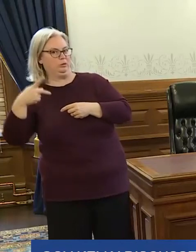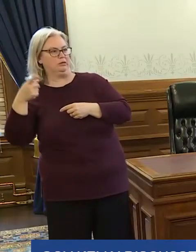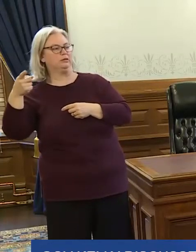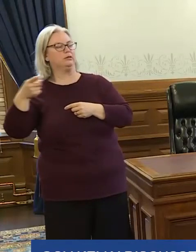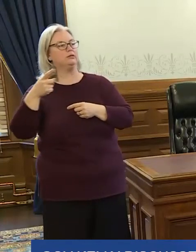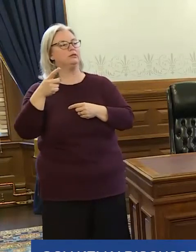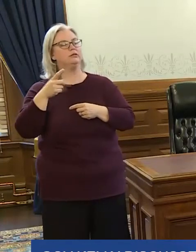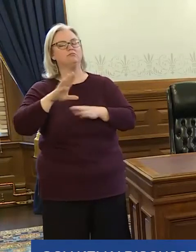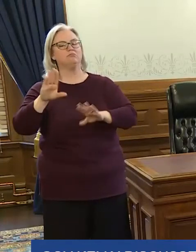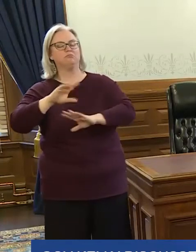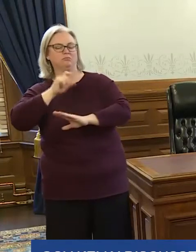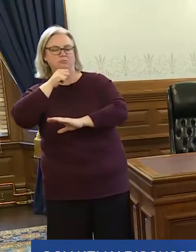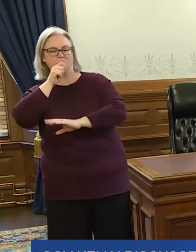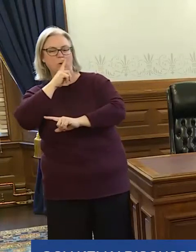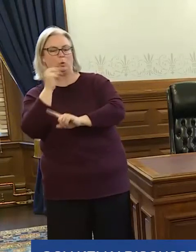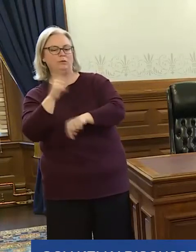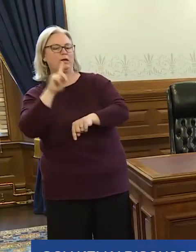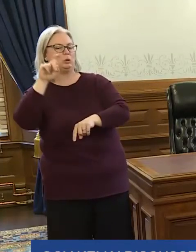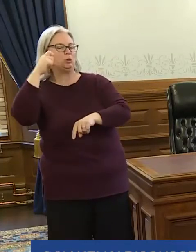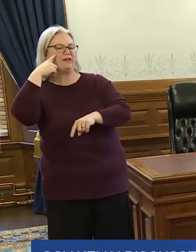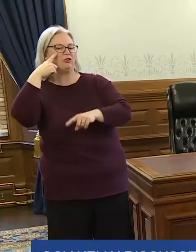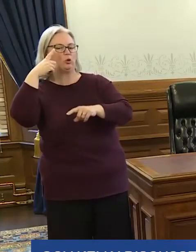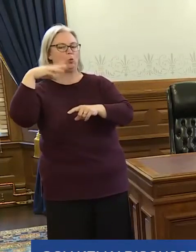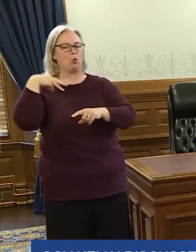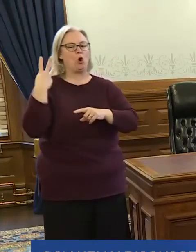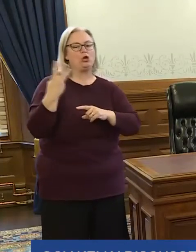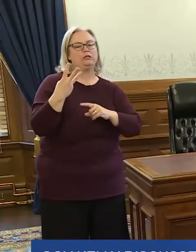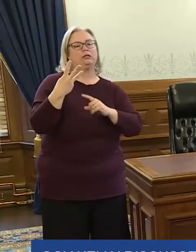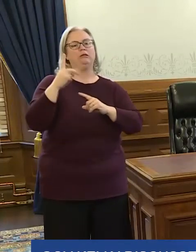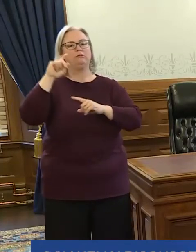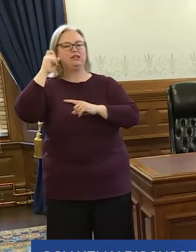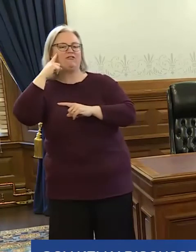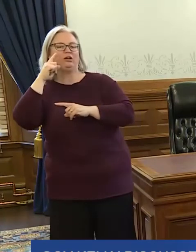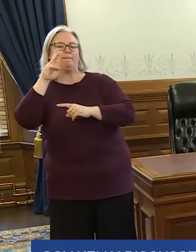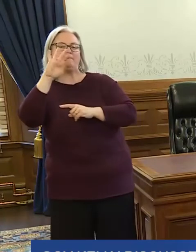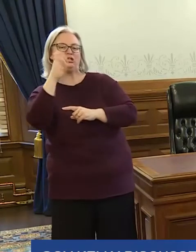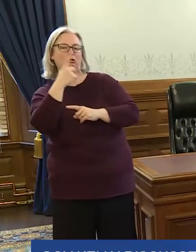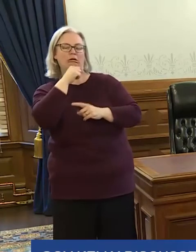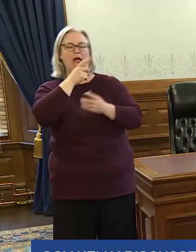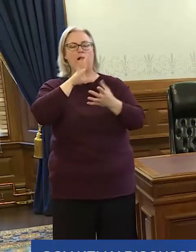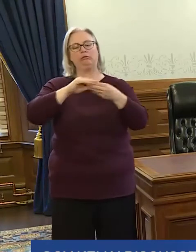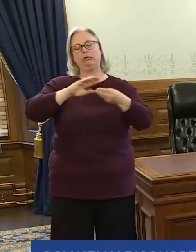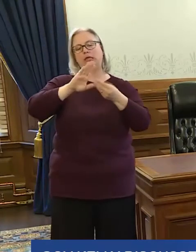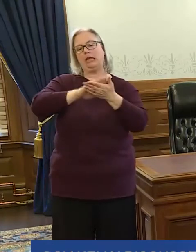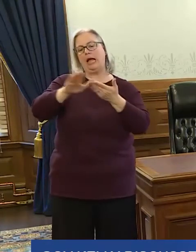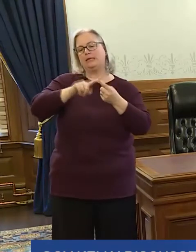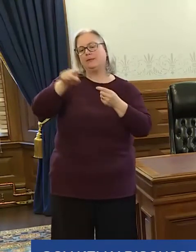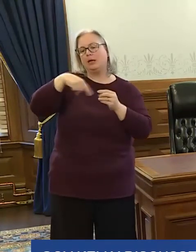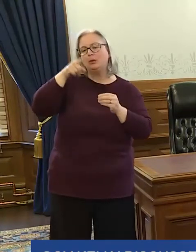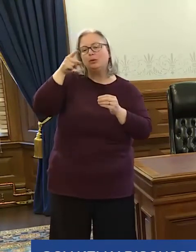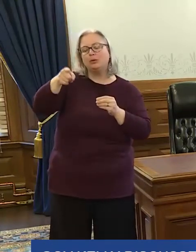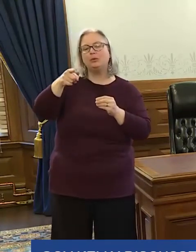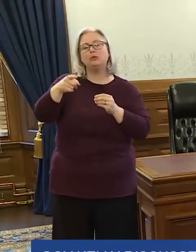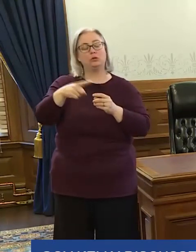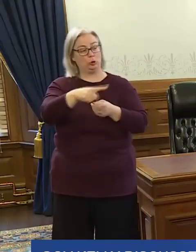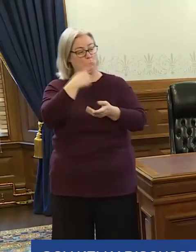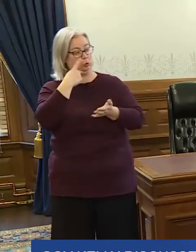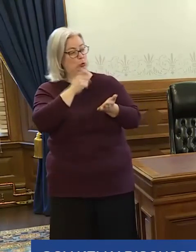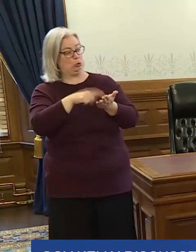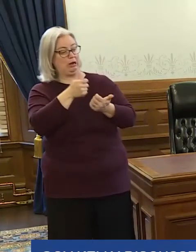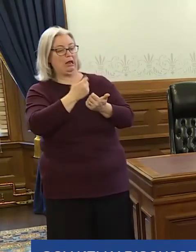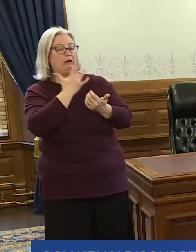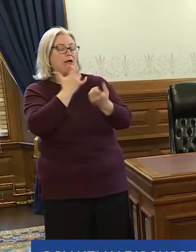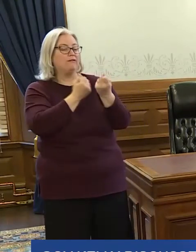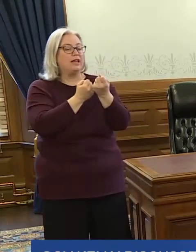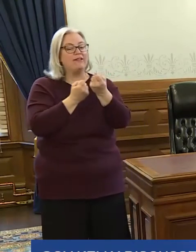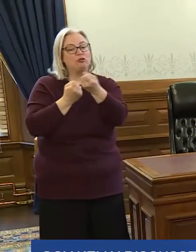know, not to respond to the governor in Washington and the governor in Michigan because they haven't said nice things about him. And so, have you noticed any